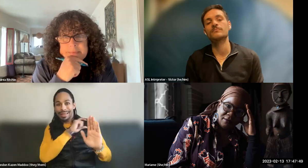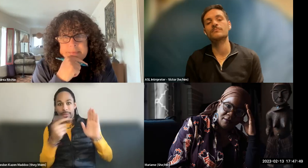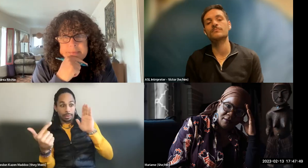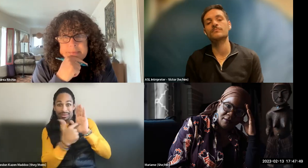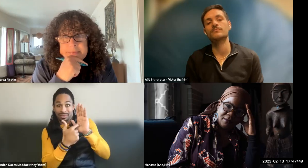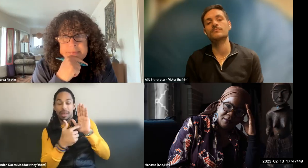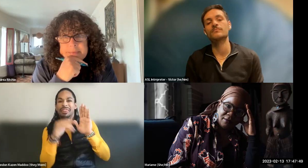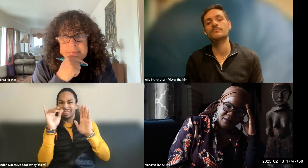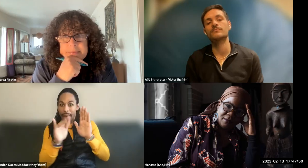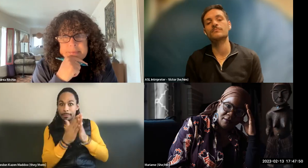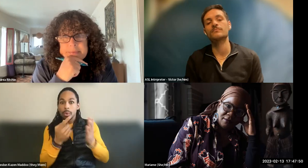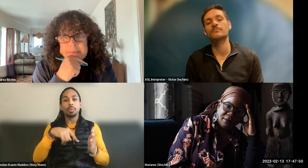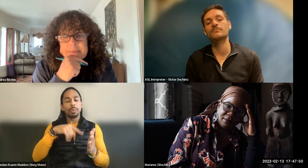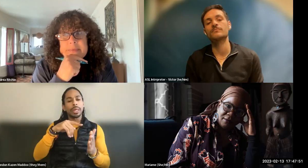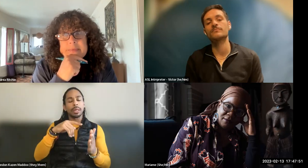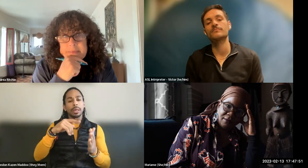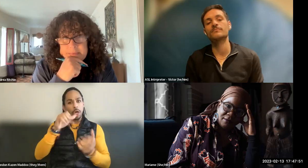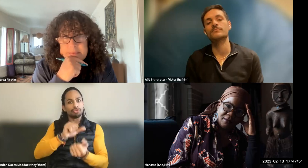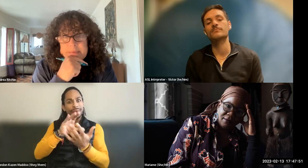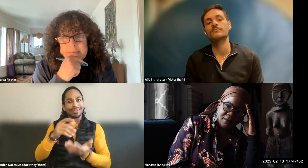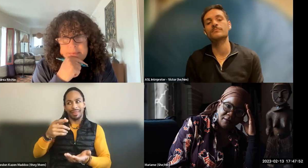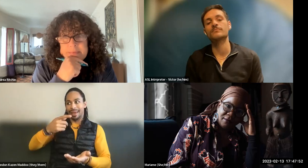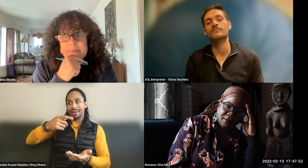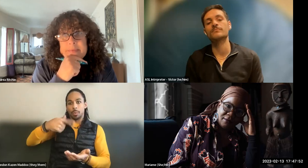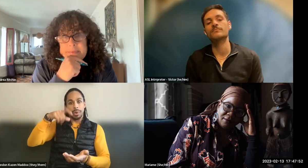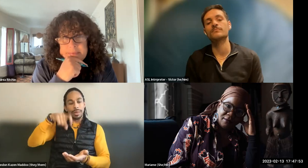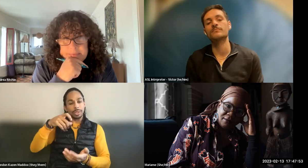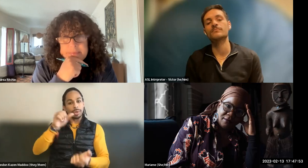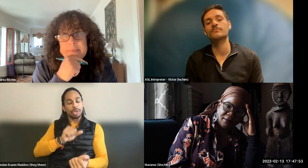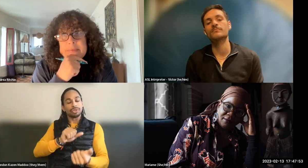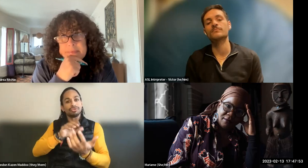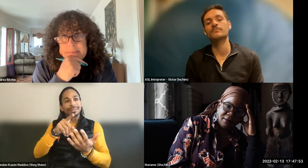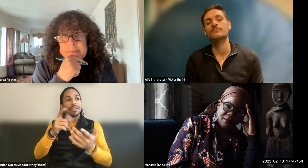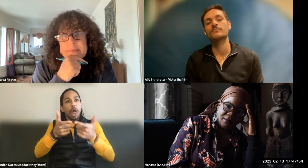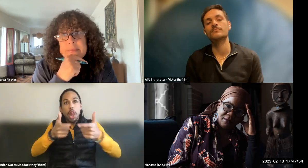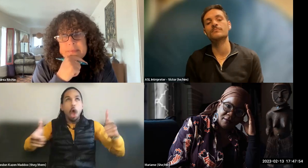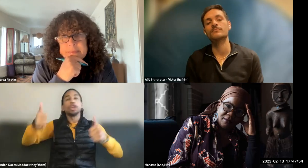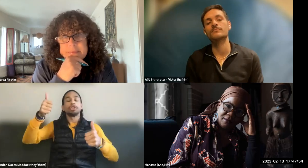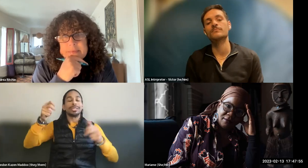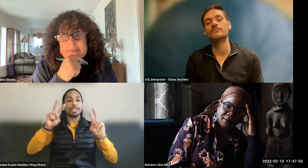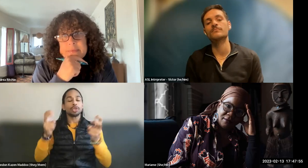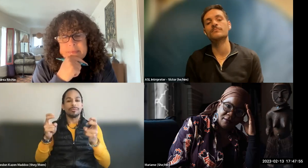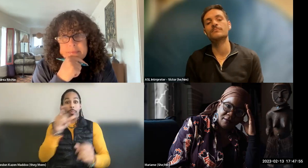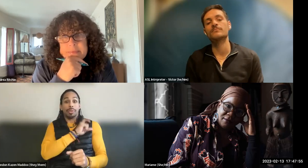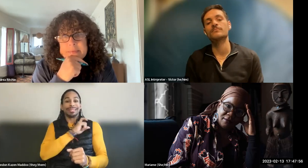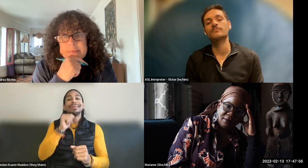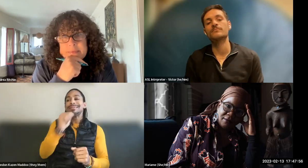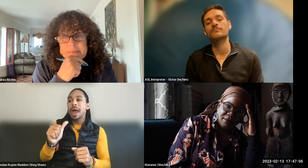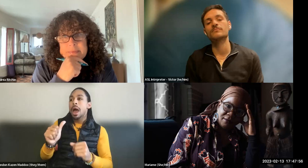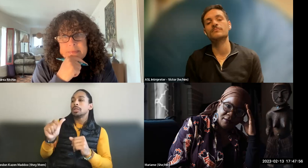of policing and not just the police as an institution. And we really suggest